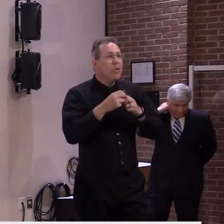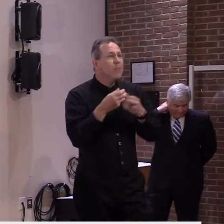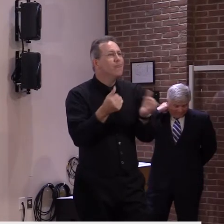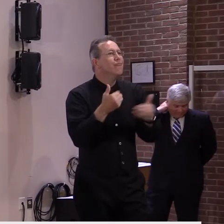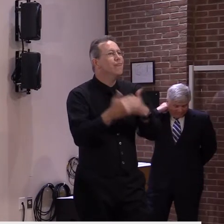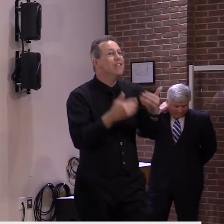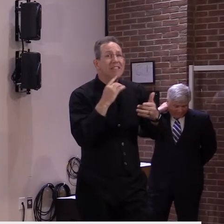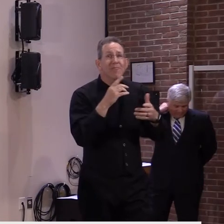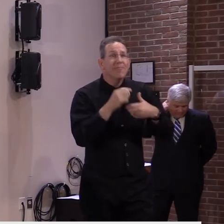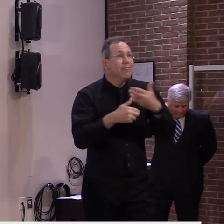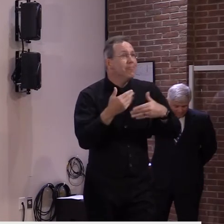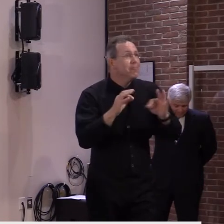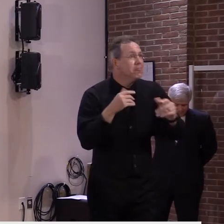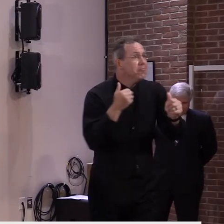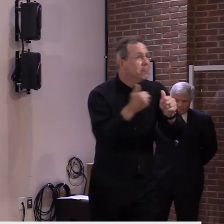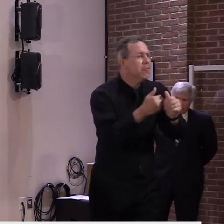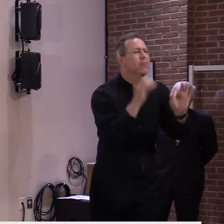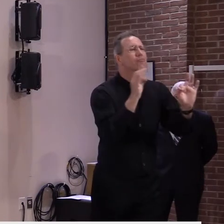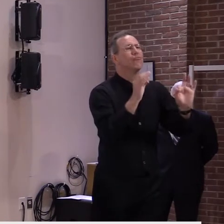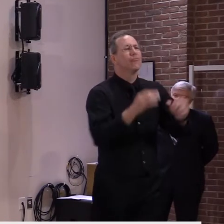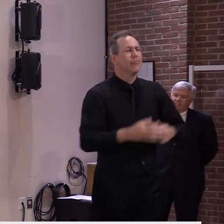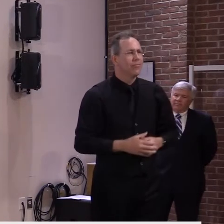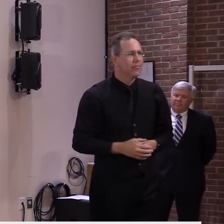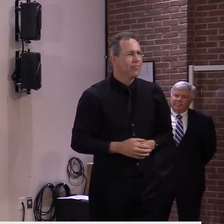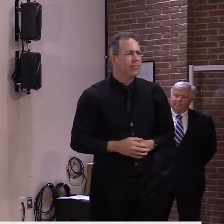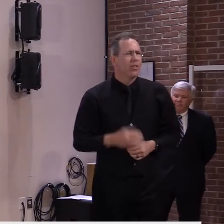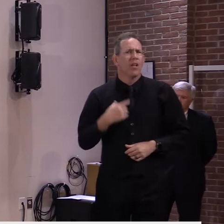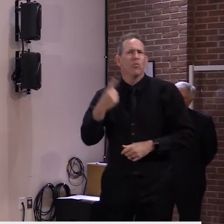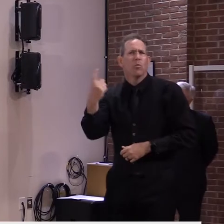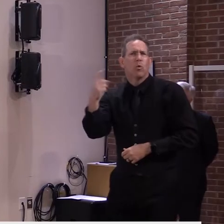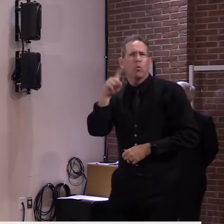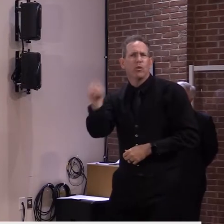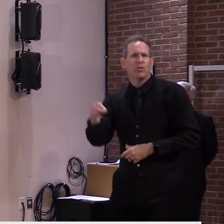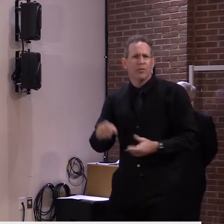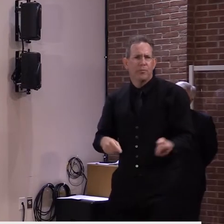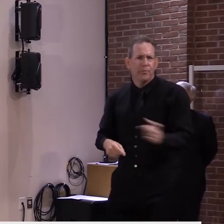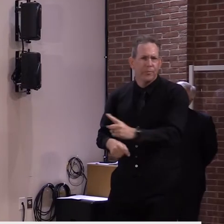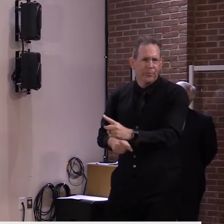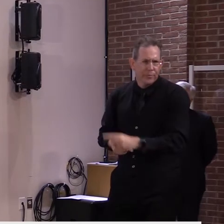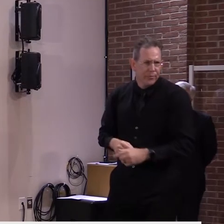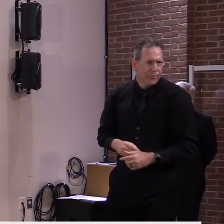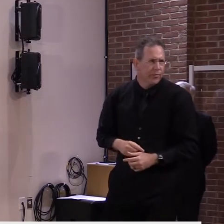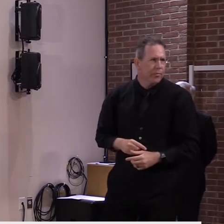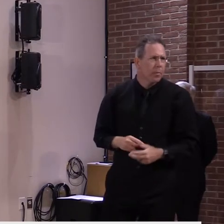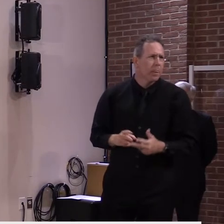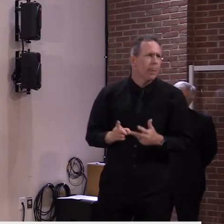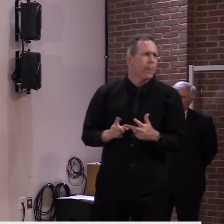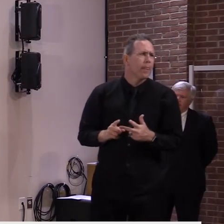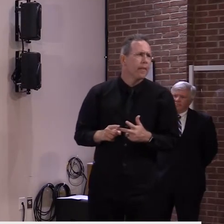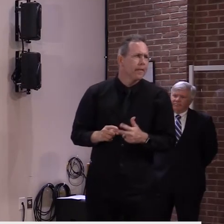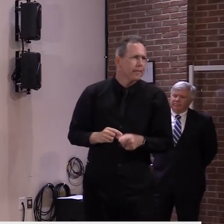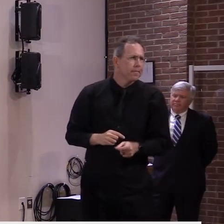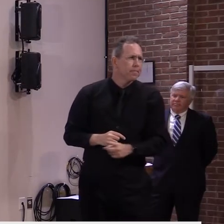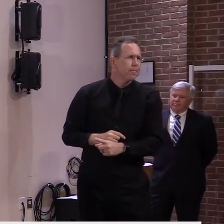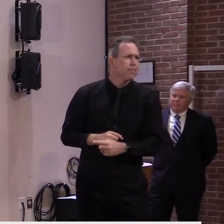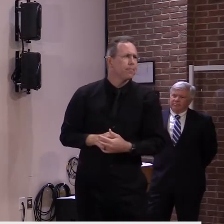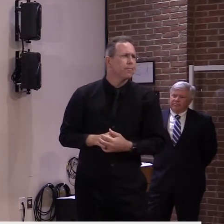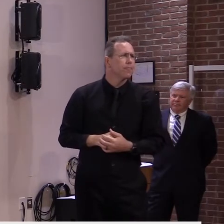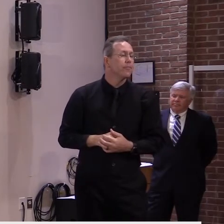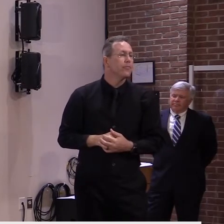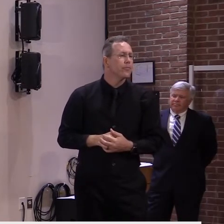Okay. And lastly, Governor, last week we had a local teacher arrested for sexually assaulting a